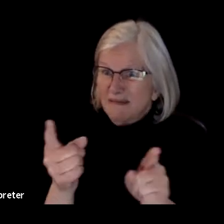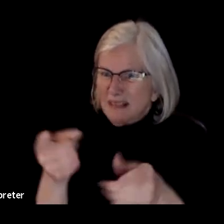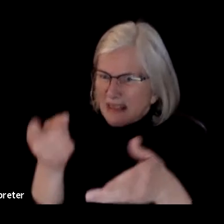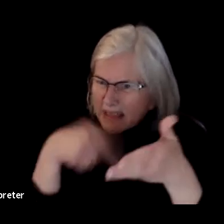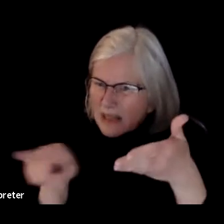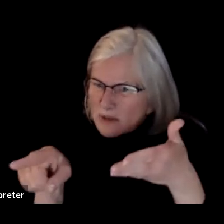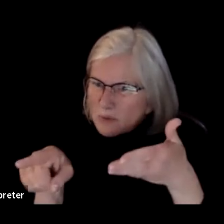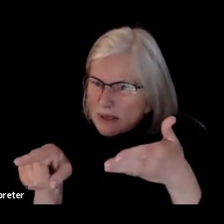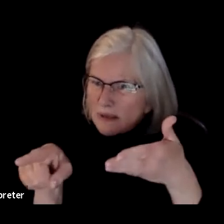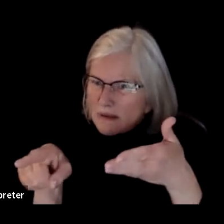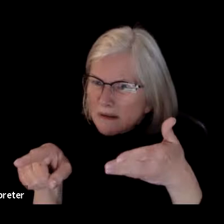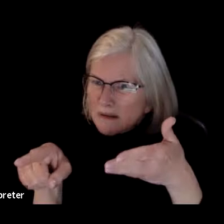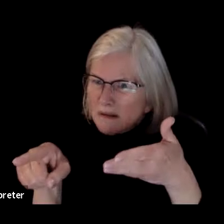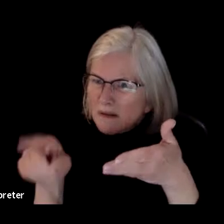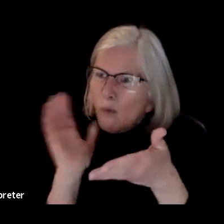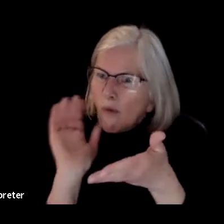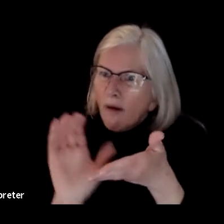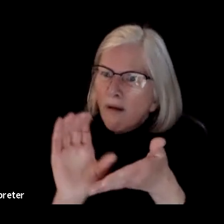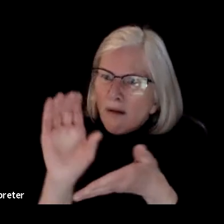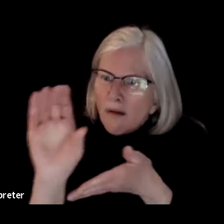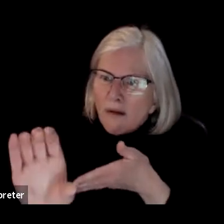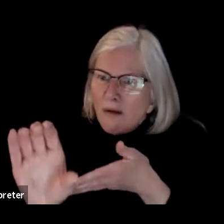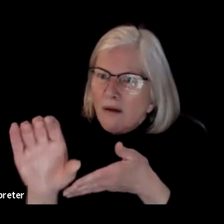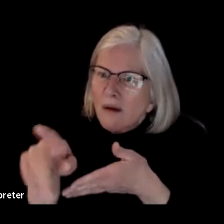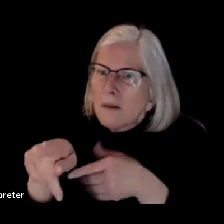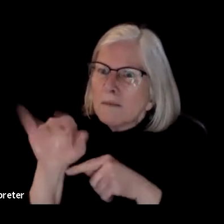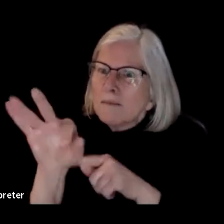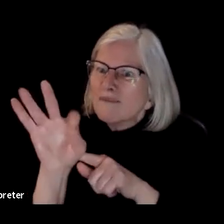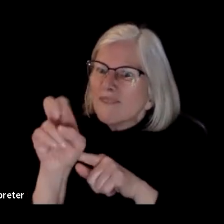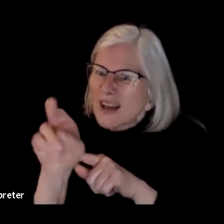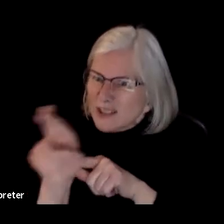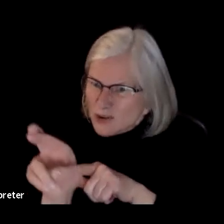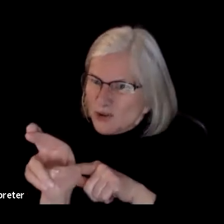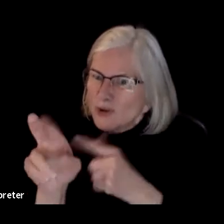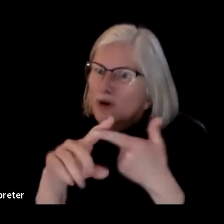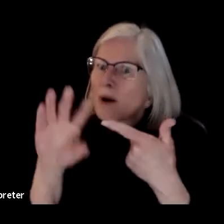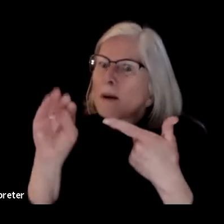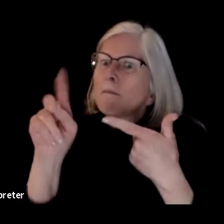allotment of Pfizer and Moderna for Minnesota?